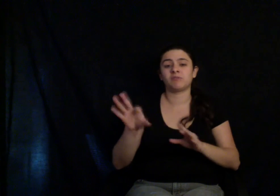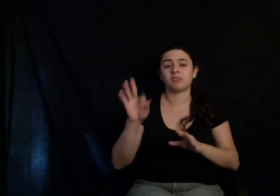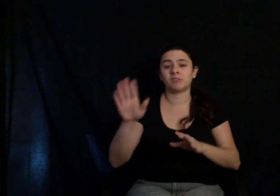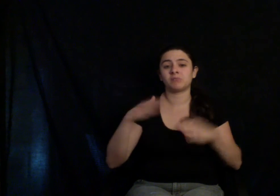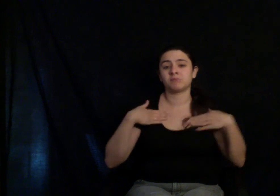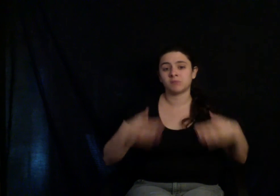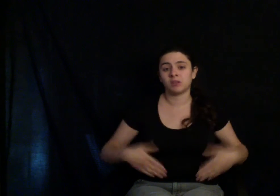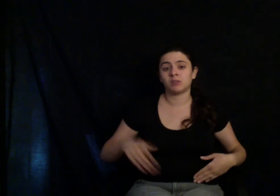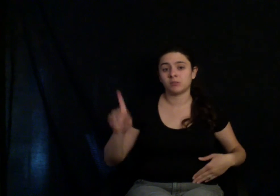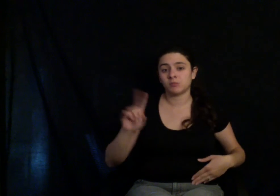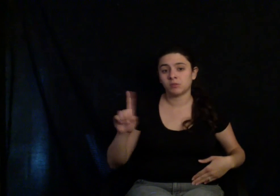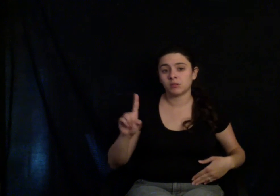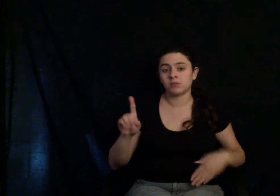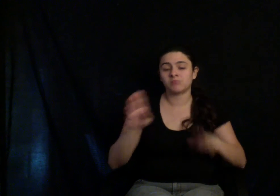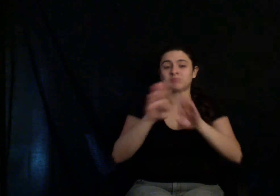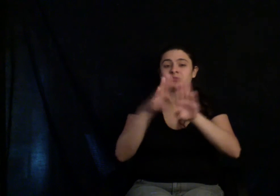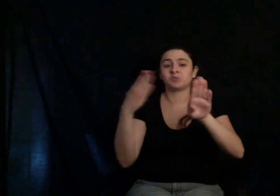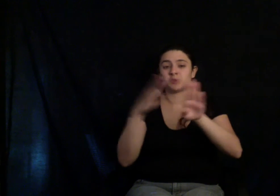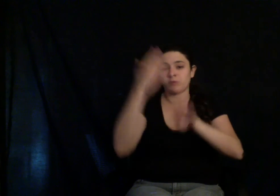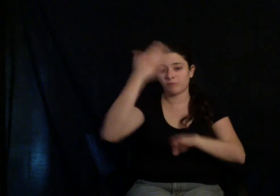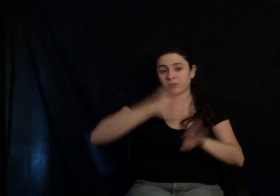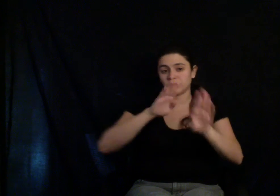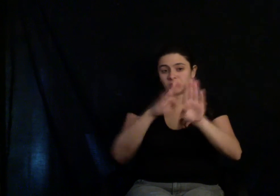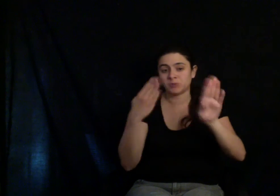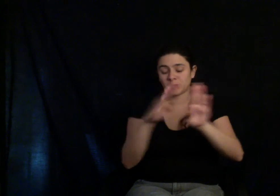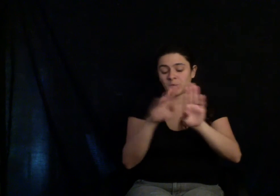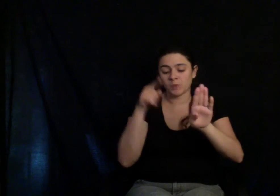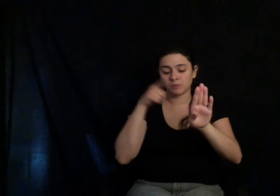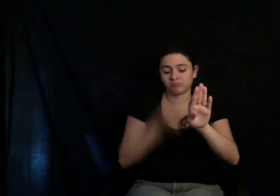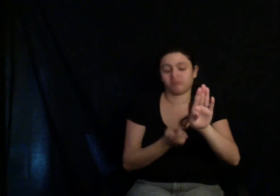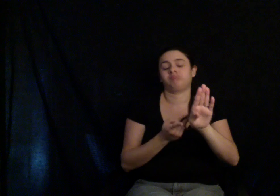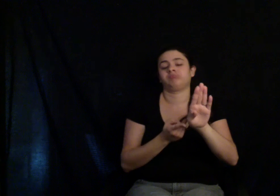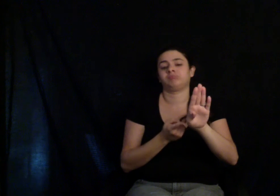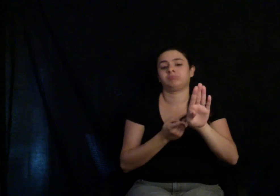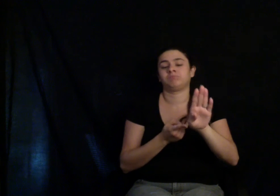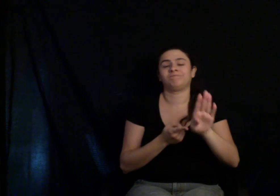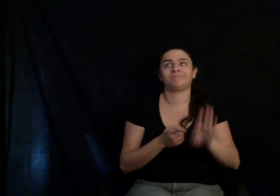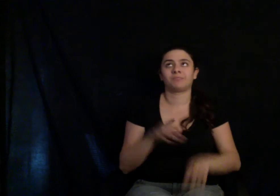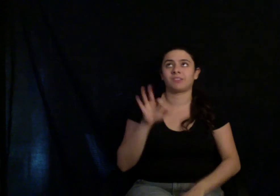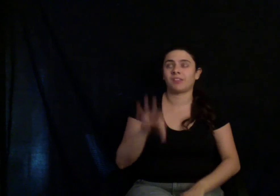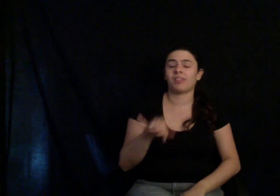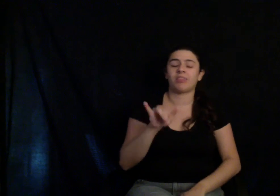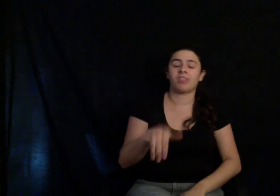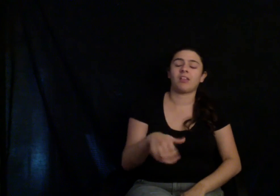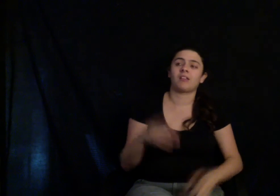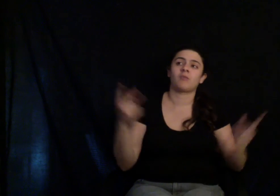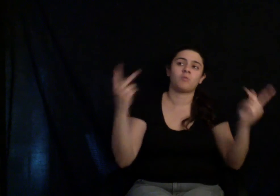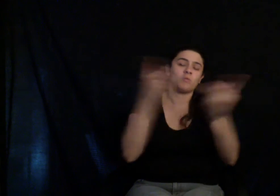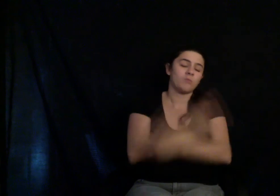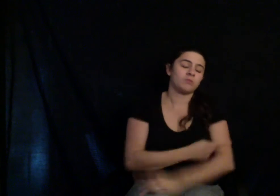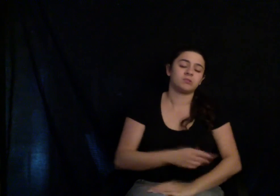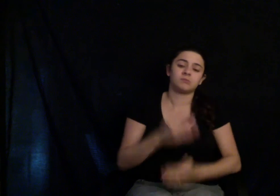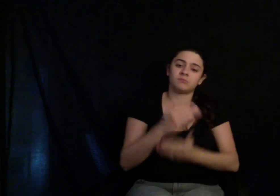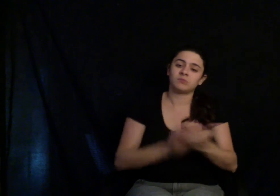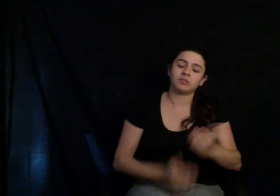He almost escaped. He was by the front door, and I'm sure he was trying to open it. But I mean, like I said, the smoke